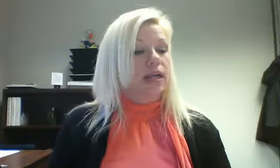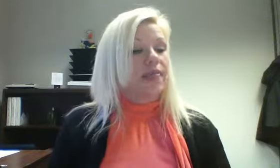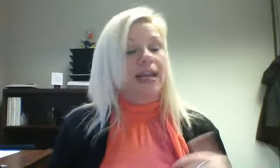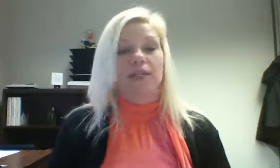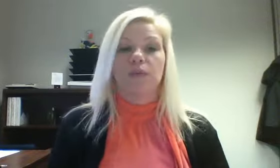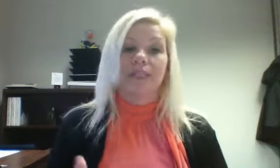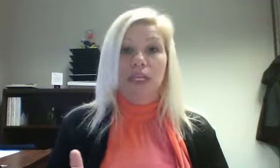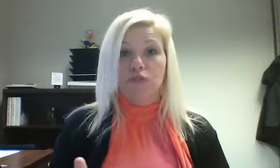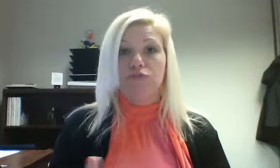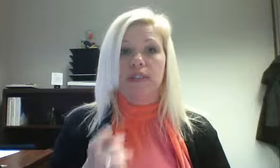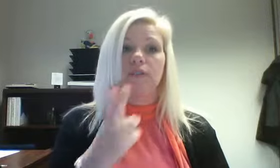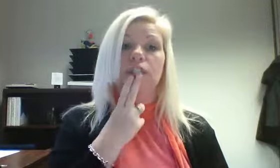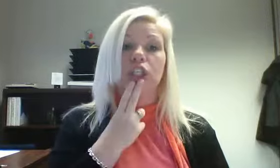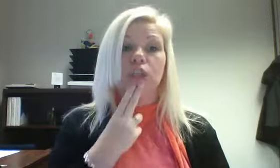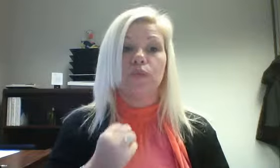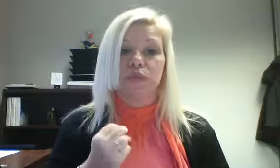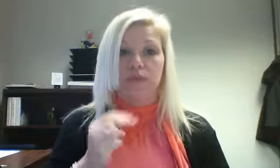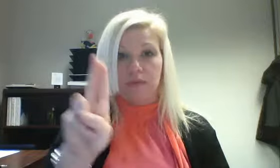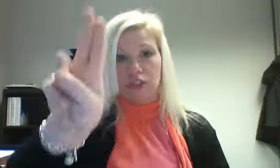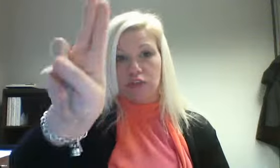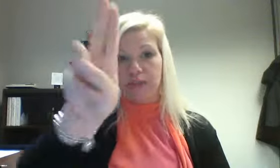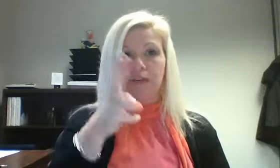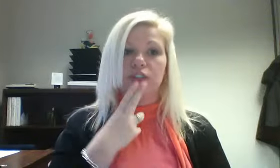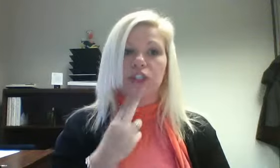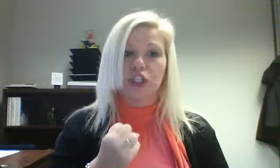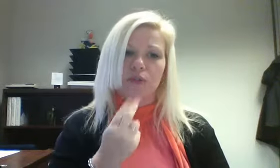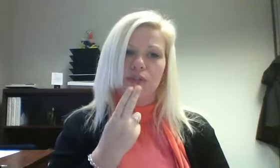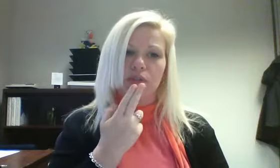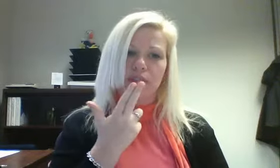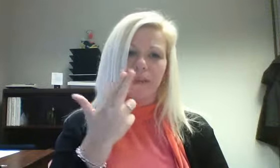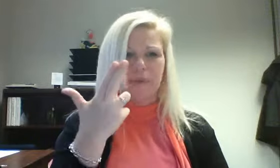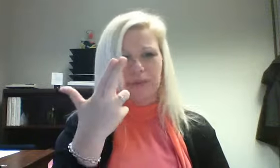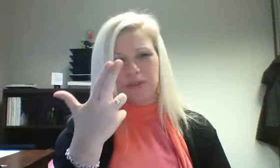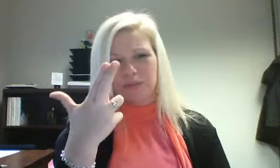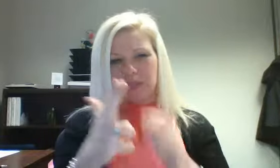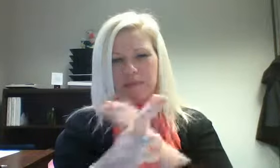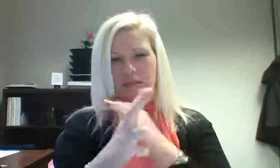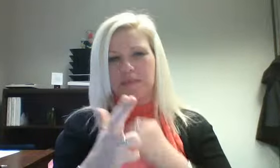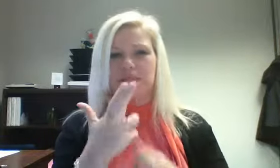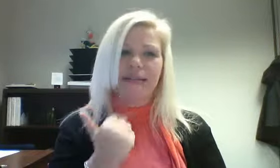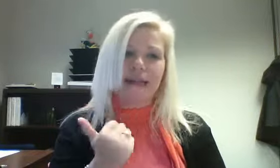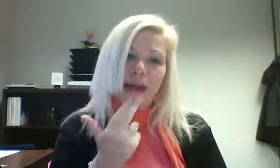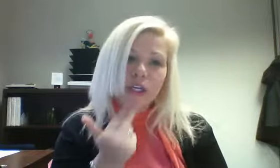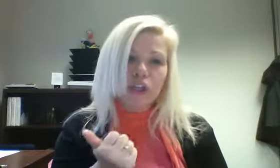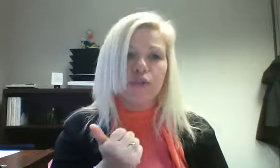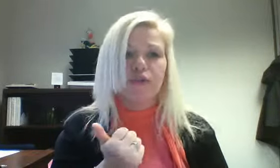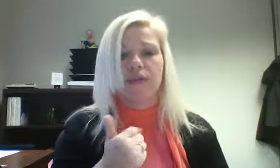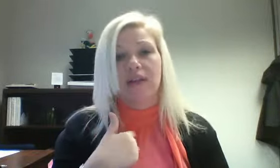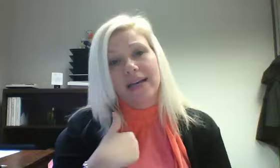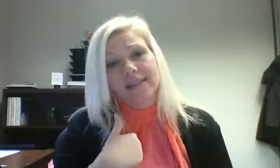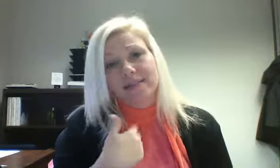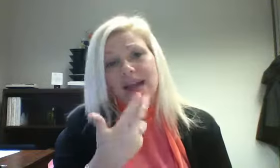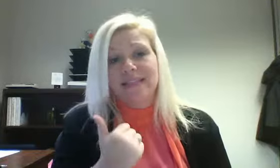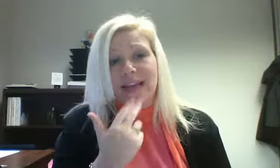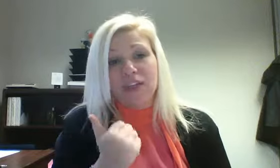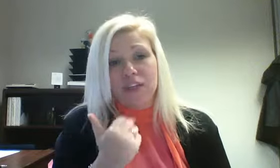The next one is cute, cute, with 2 fingers, cute. Some people do it with their thumb sticking out, cute. I sign cute